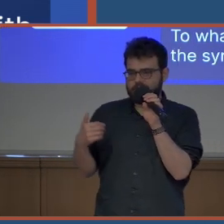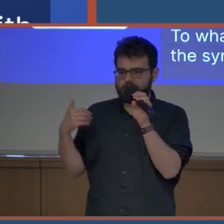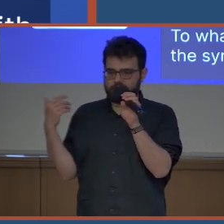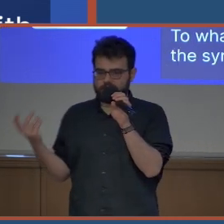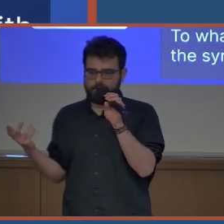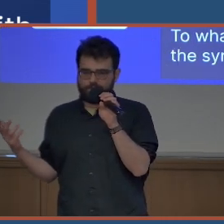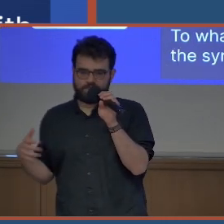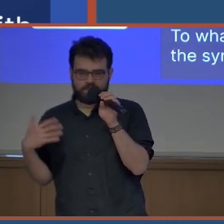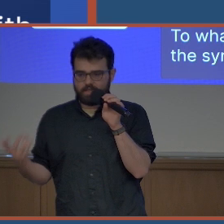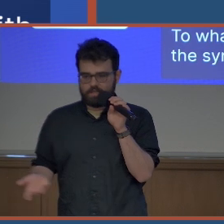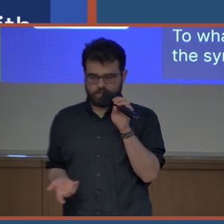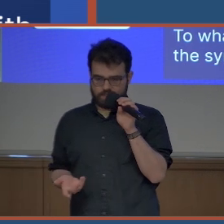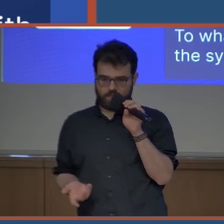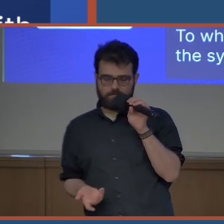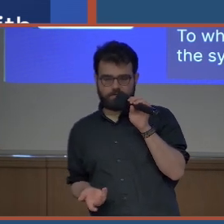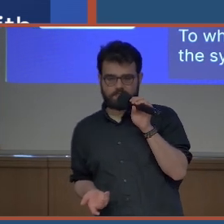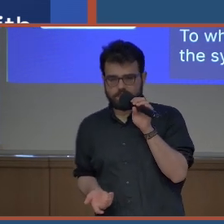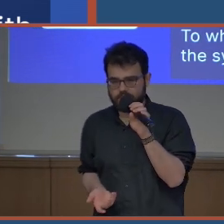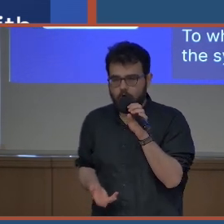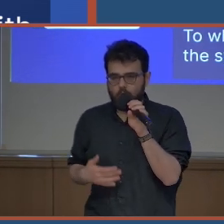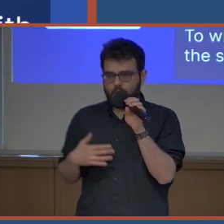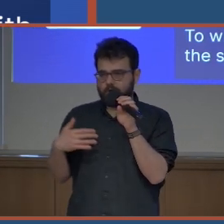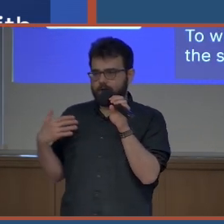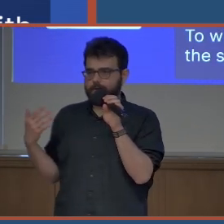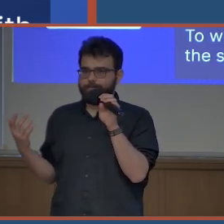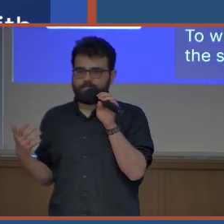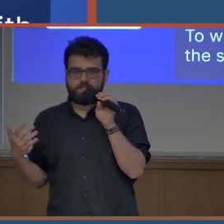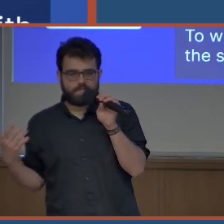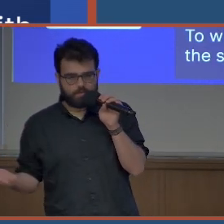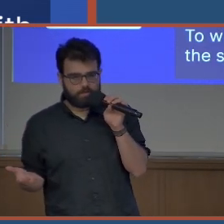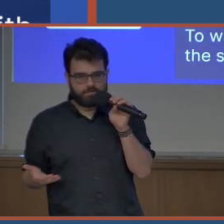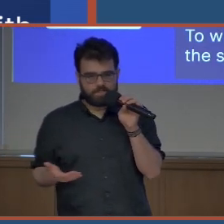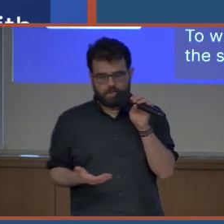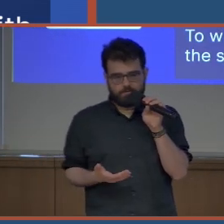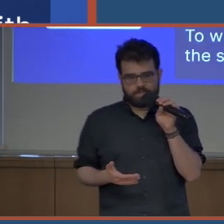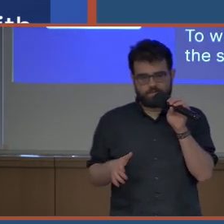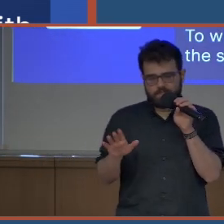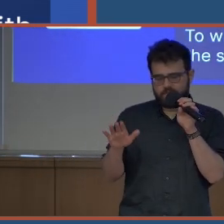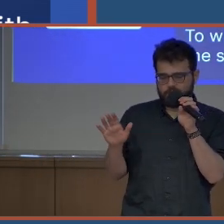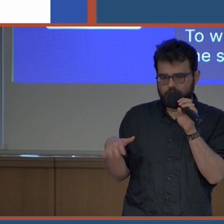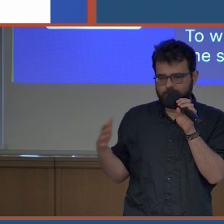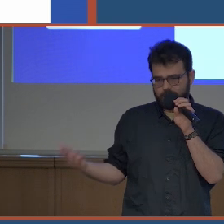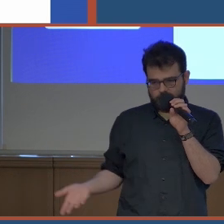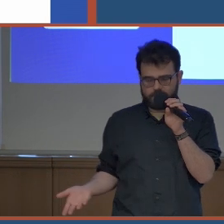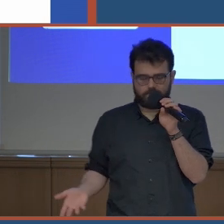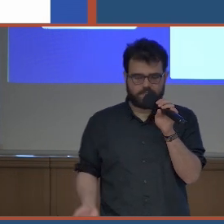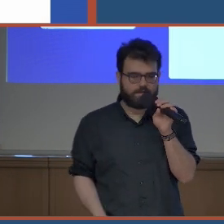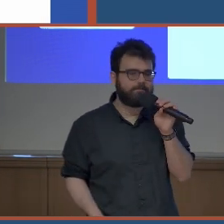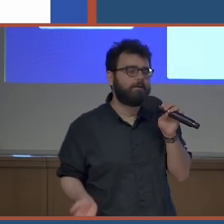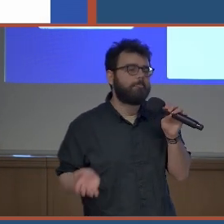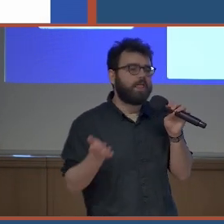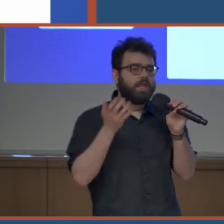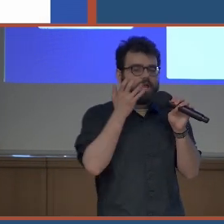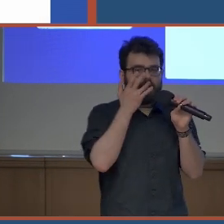occasions, such as sign linguistics conferences or WFD conferences, which is the World Federation of the